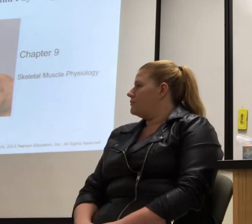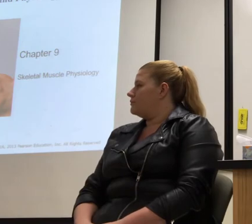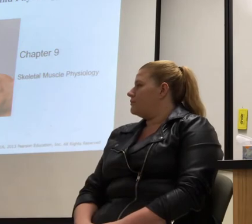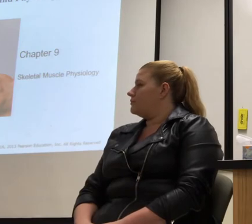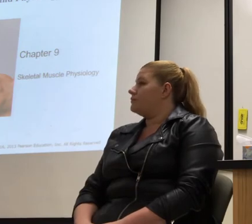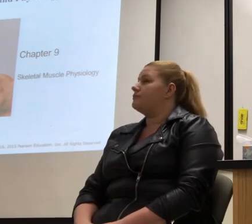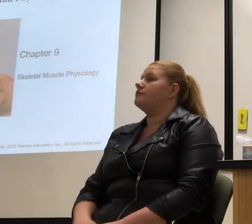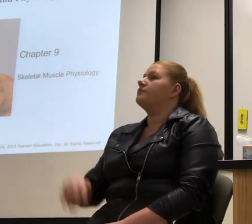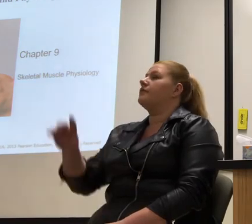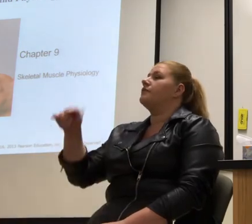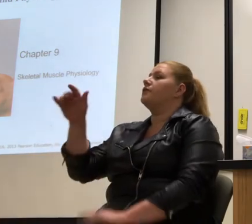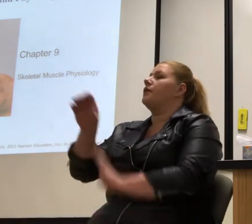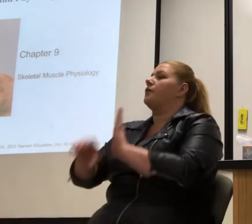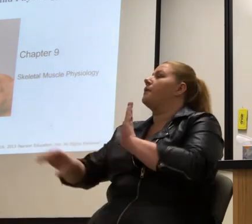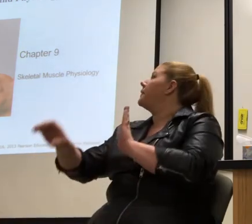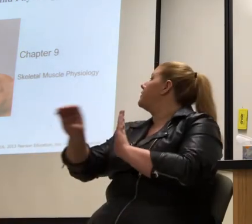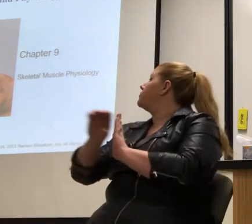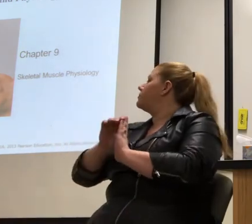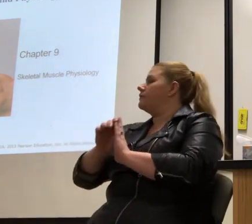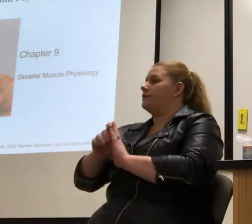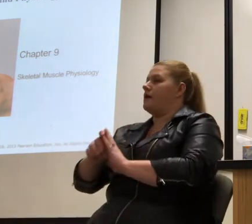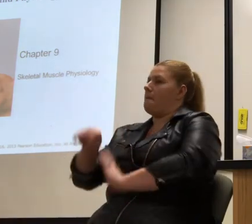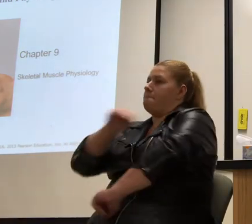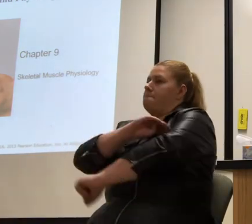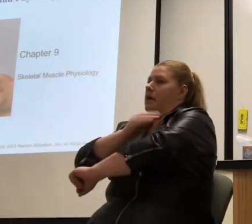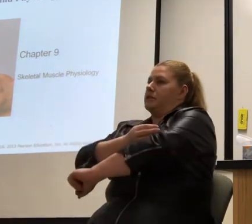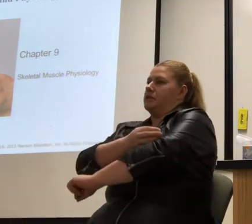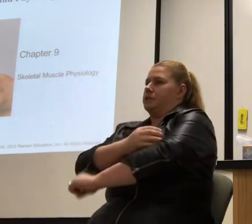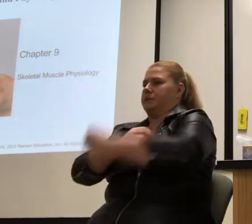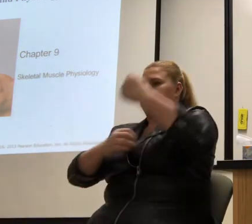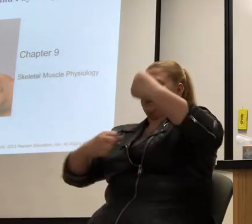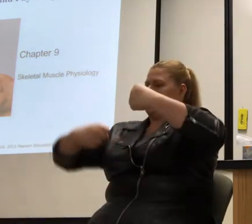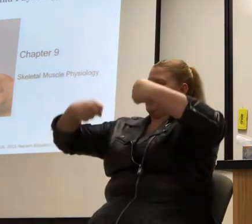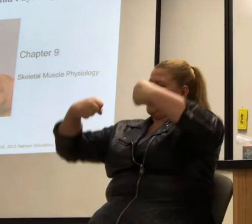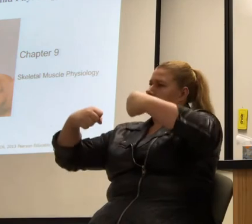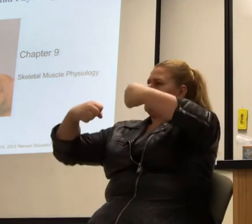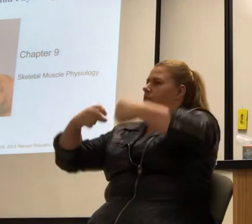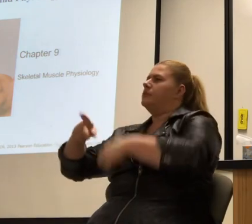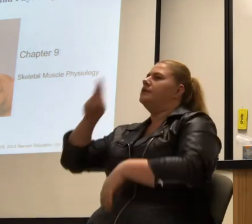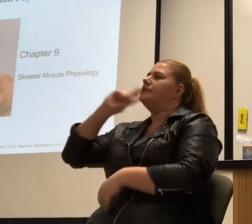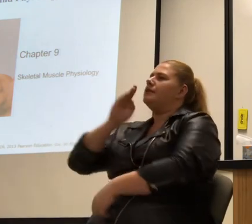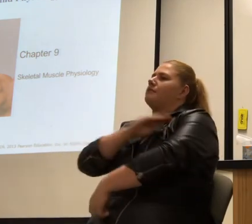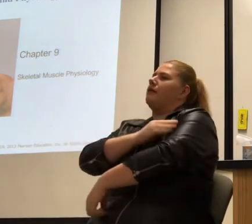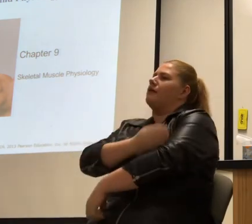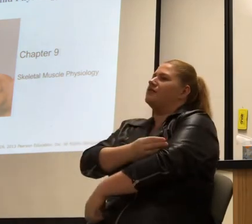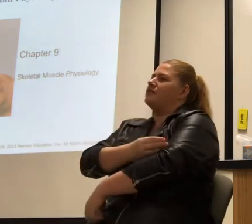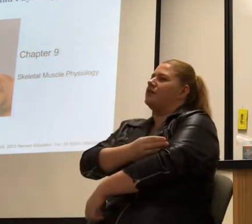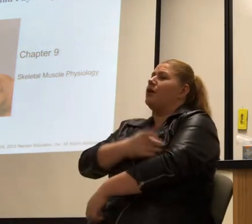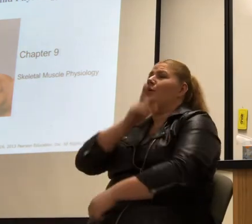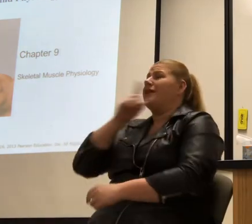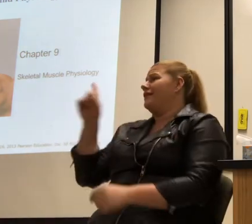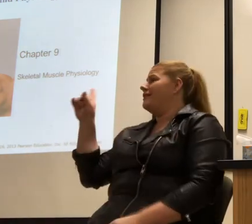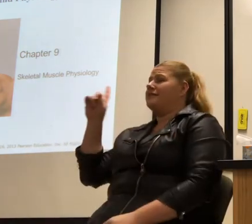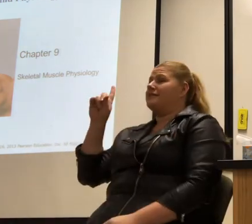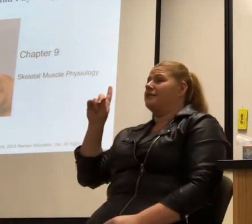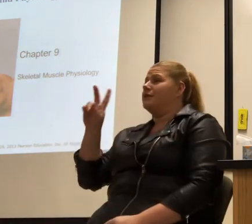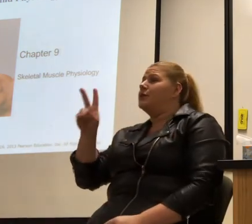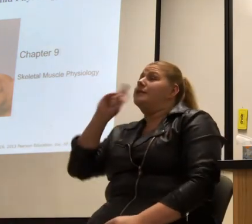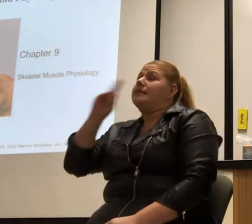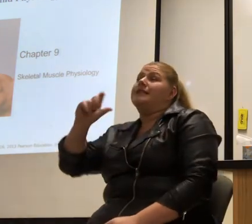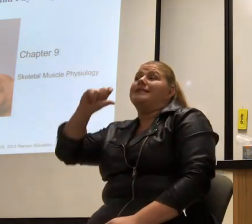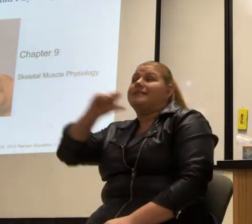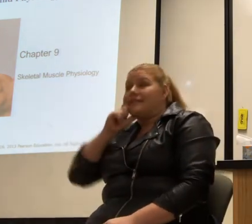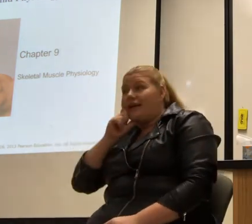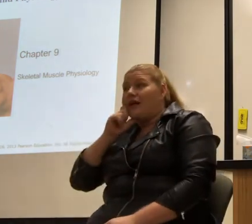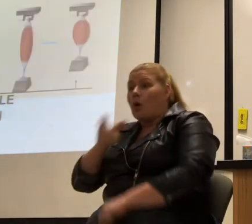So another picture of muscles, what we think about when we see muscles. There's no muscles shown. You see the skin over the muscles.